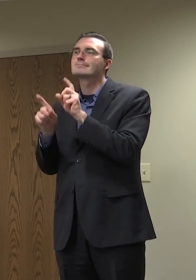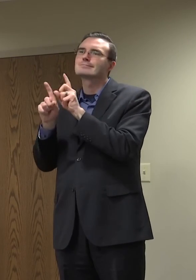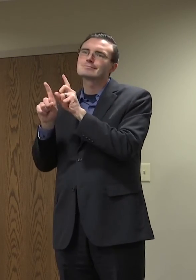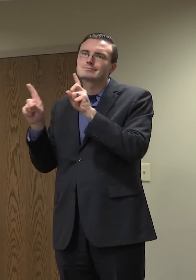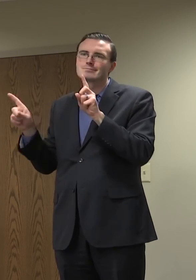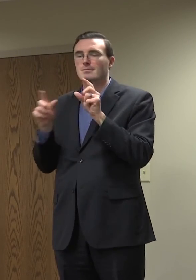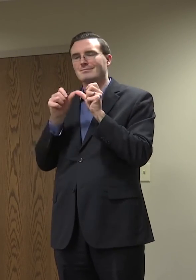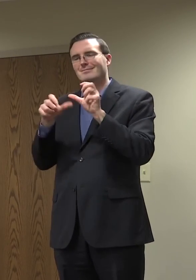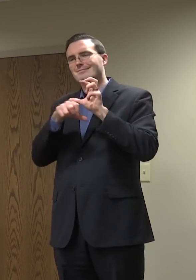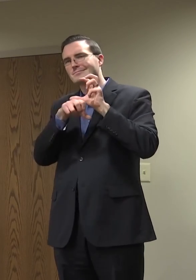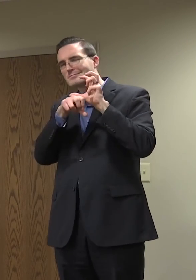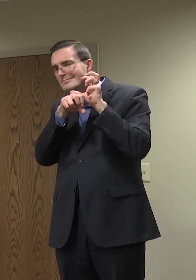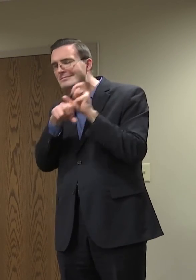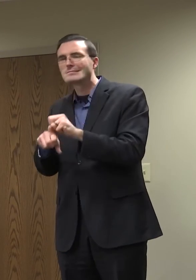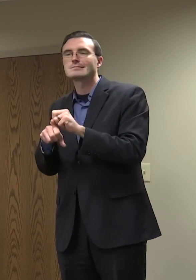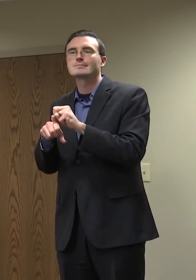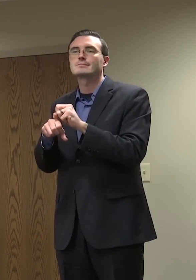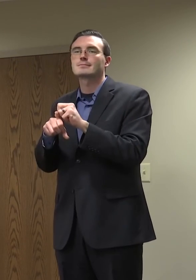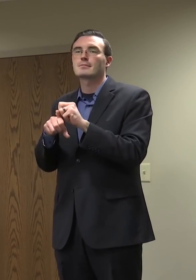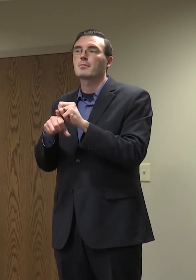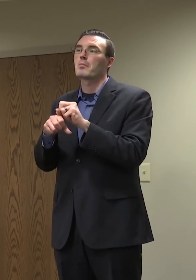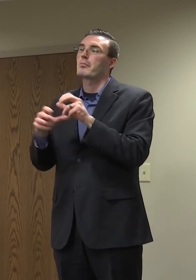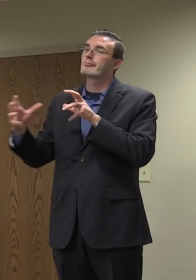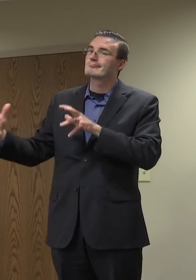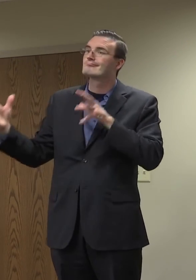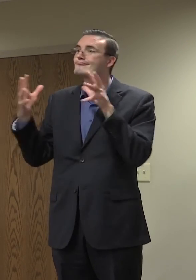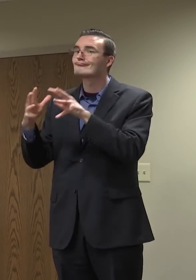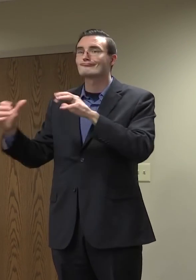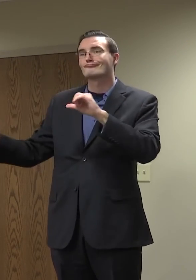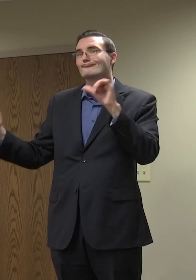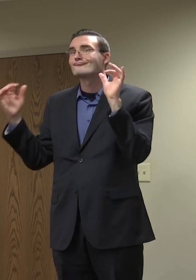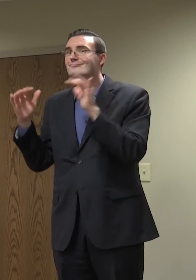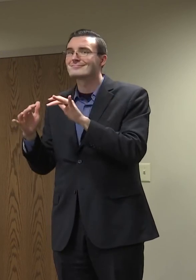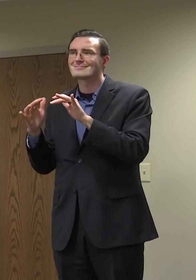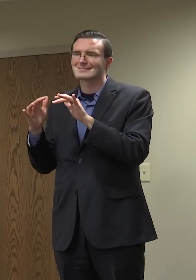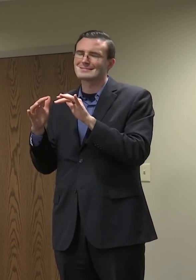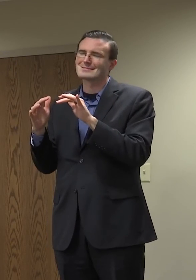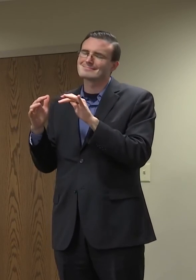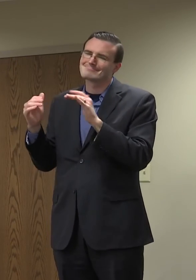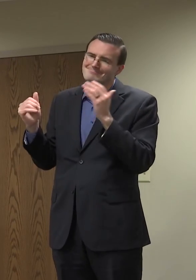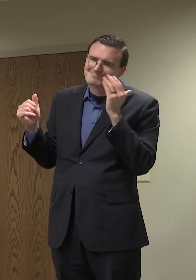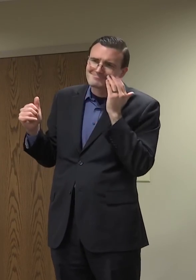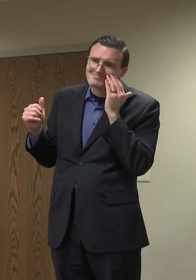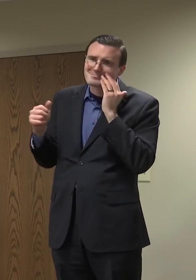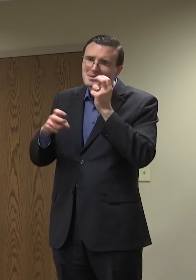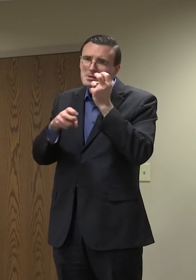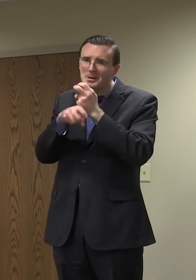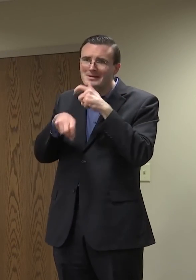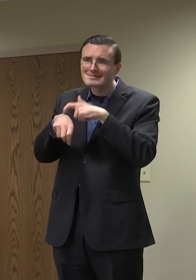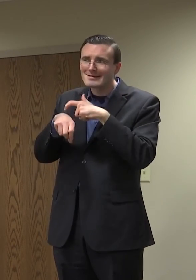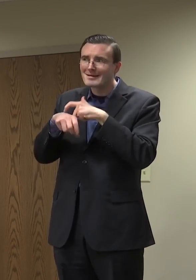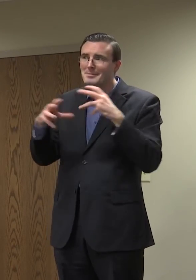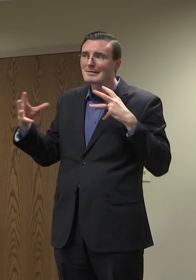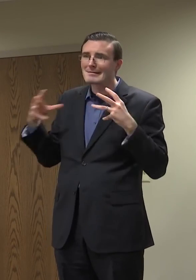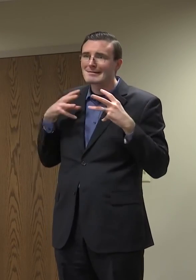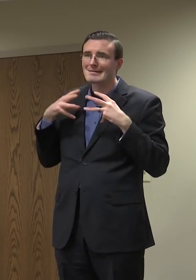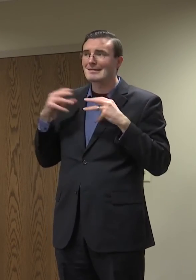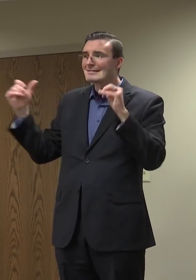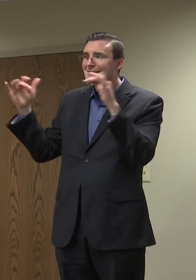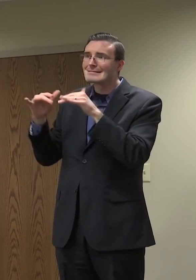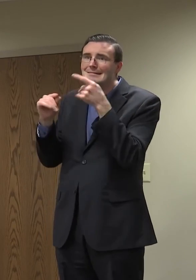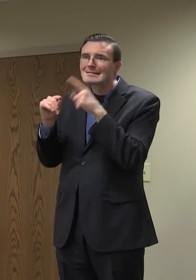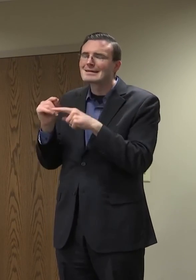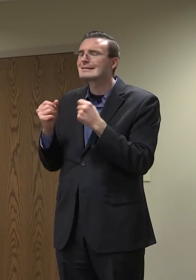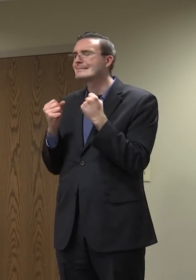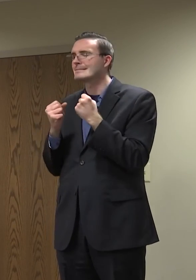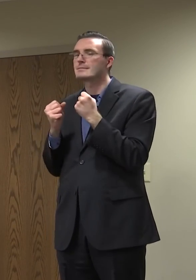continue to not gather, especially during the difficult time of not gathering during holidays. Let's